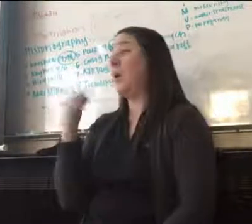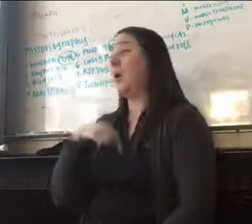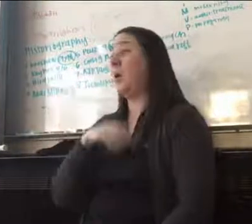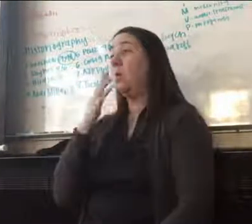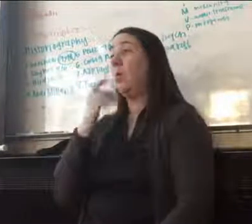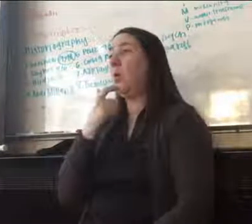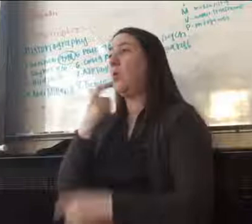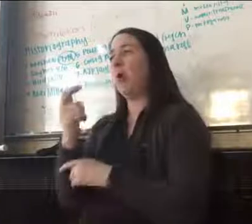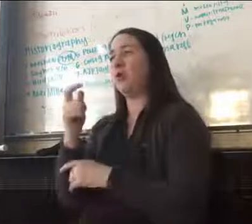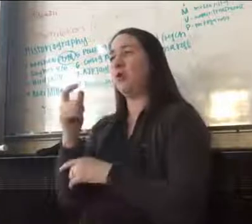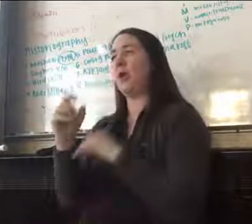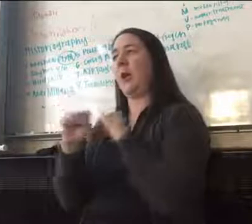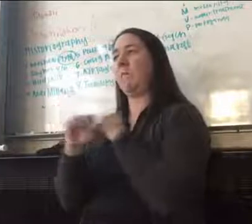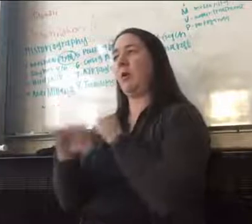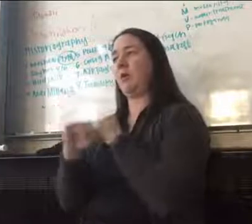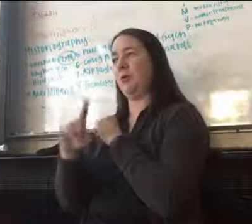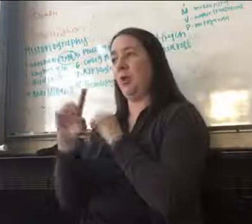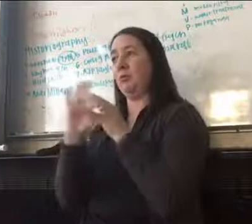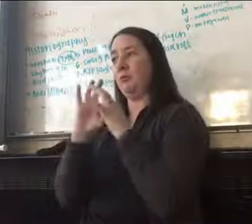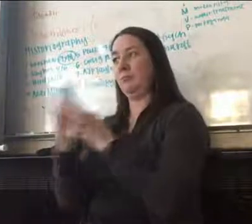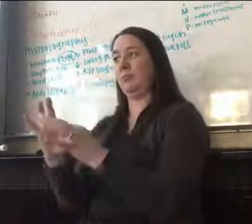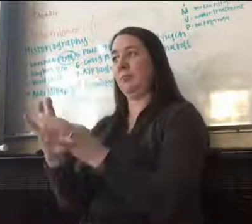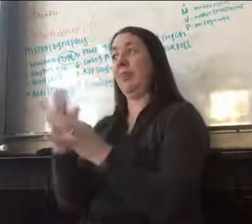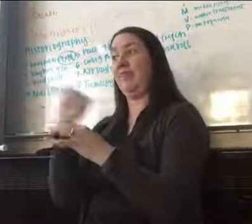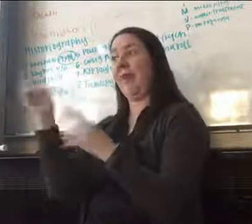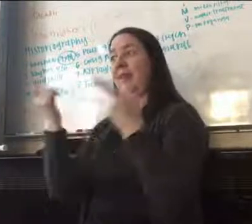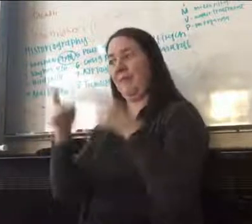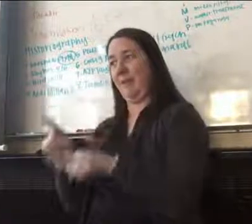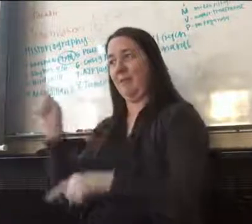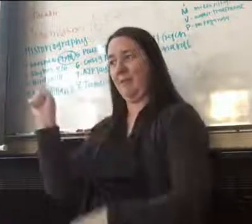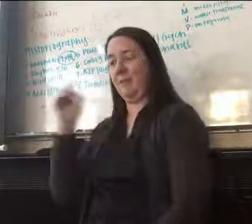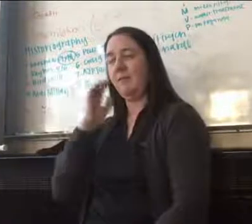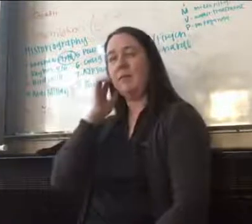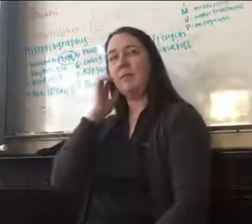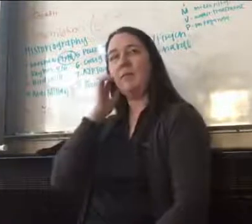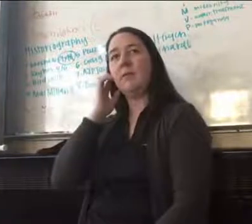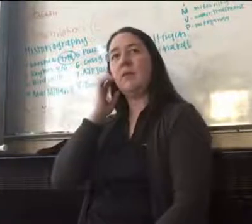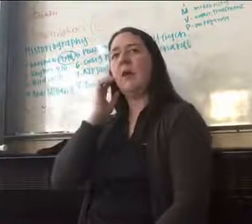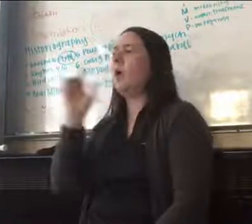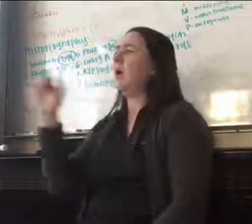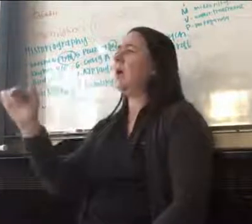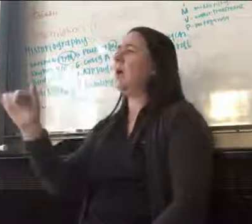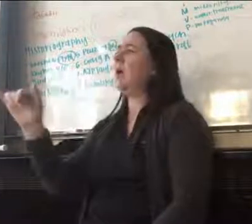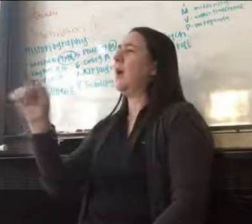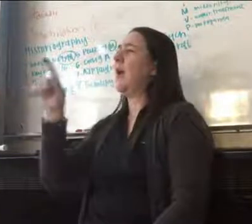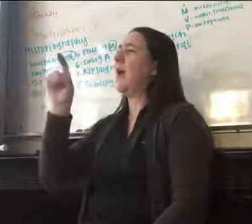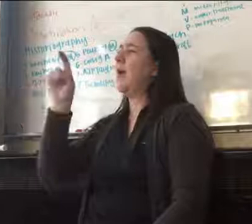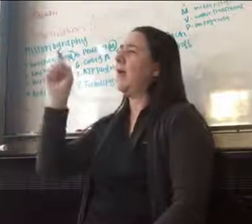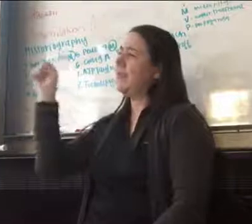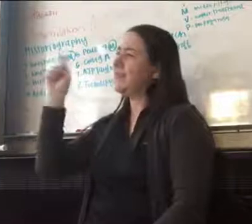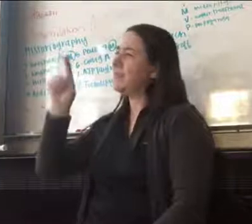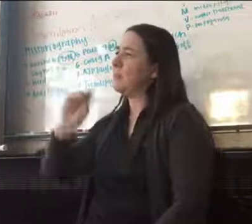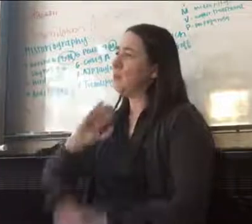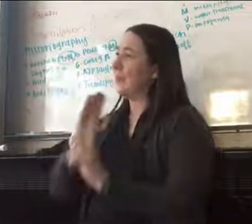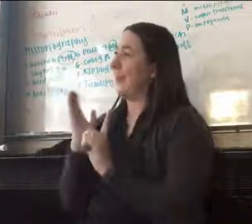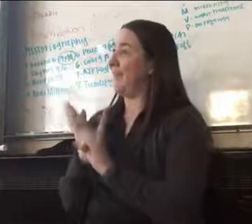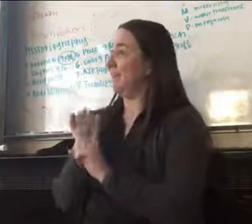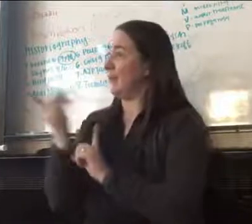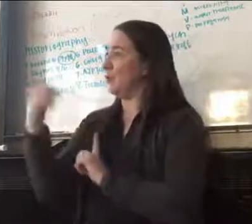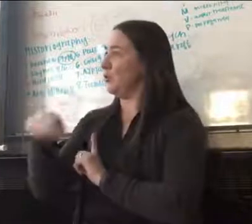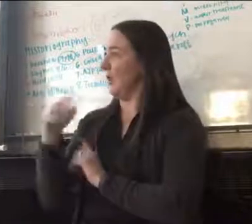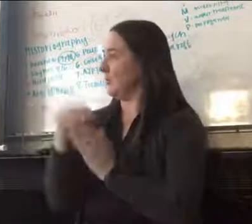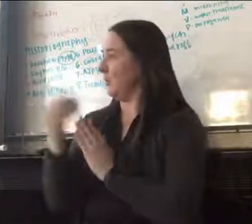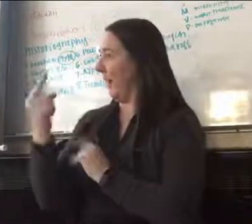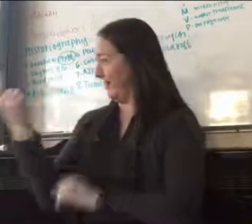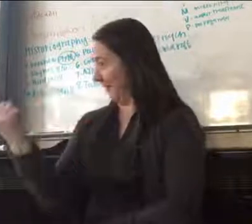watch a commercial all about that event. And by the way, is this supposed to convince you to buy something? So we'll see if you